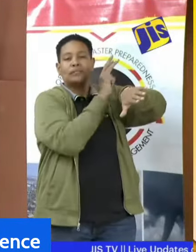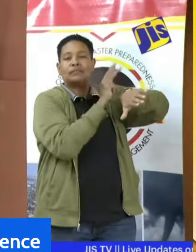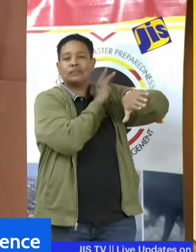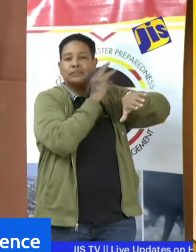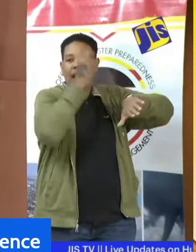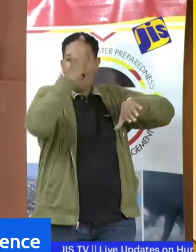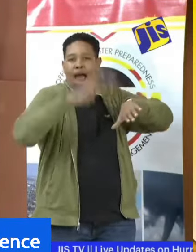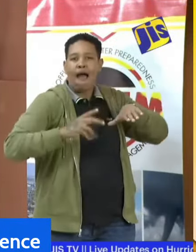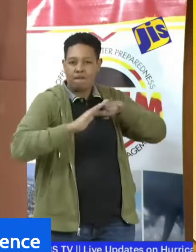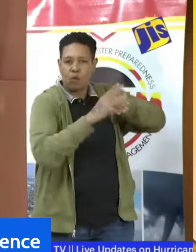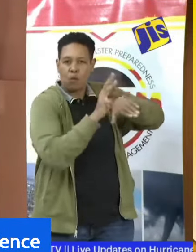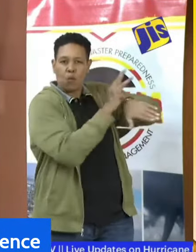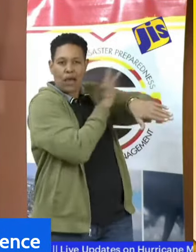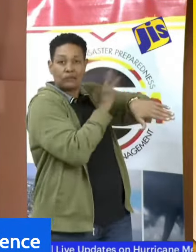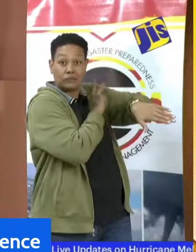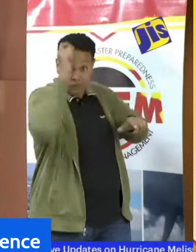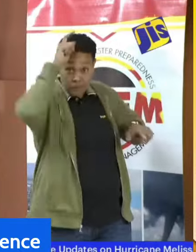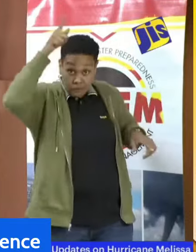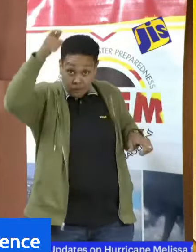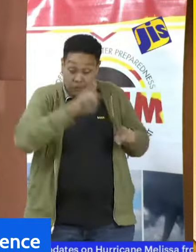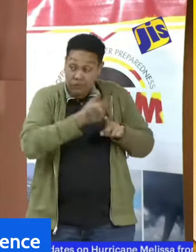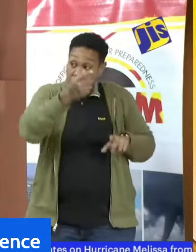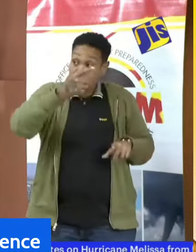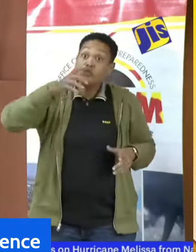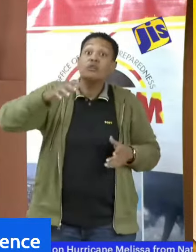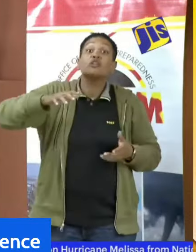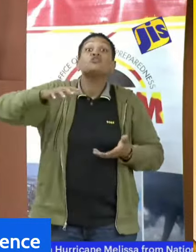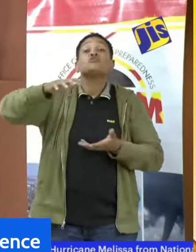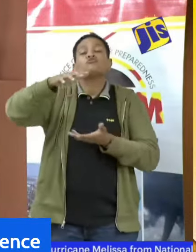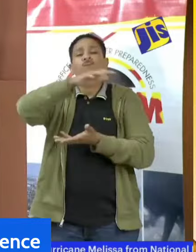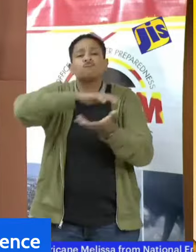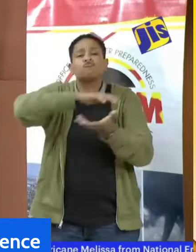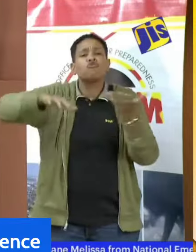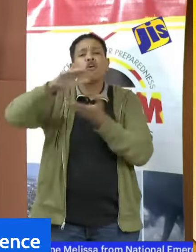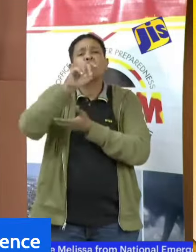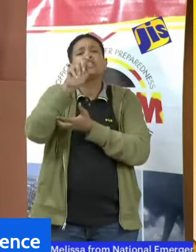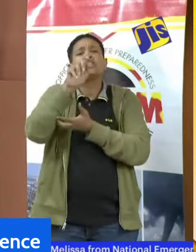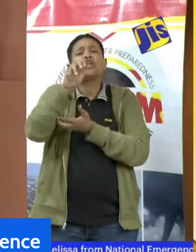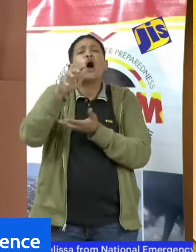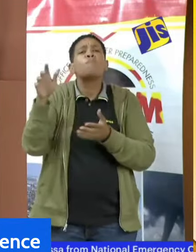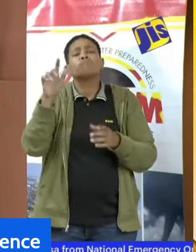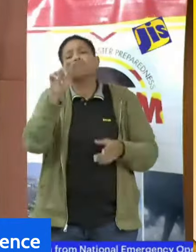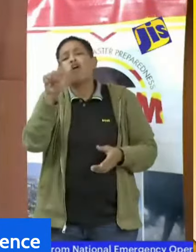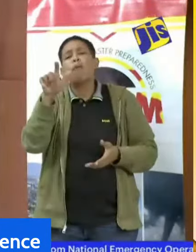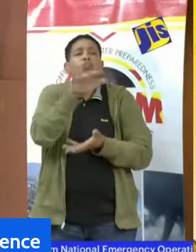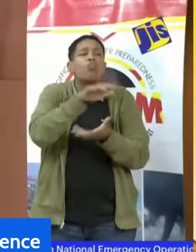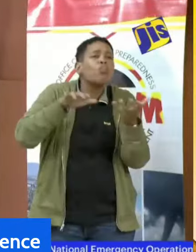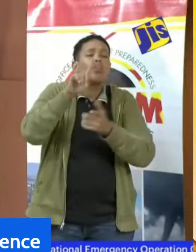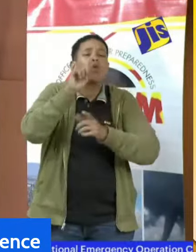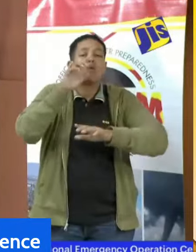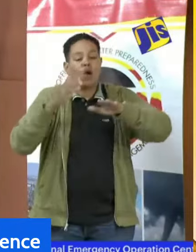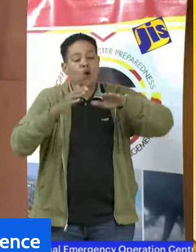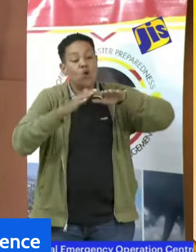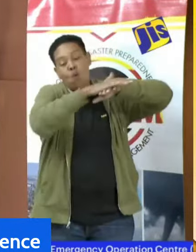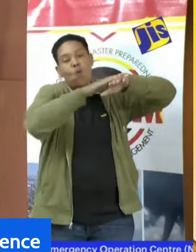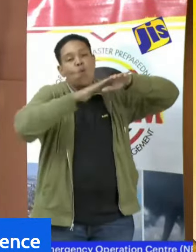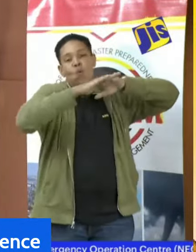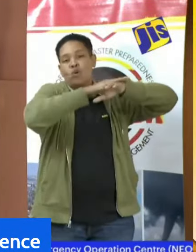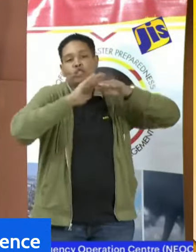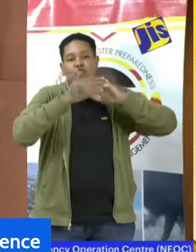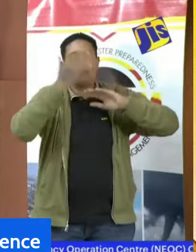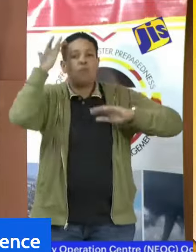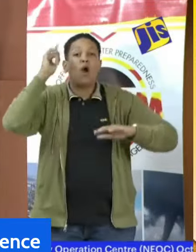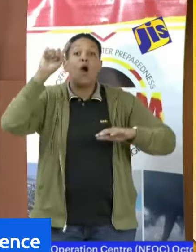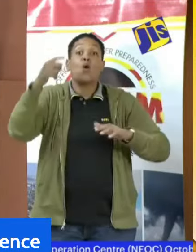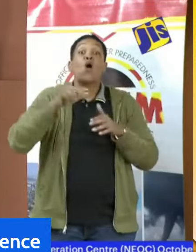island. But the tropical storm force winds would cover the entire island. And that is only because the